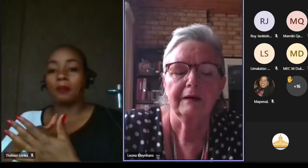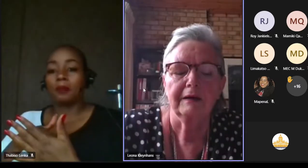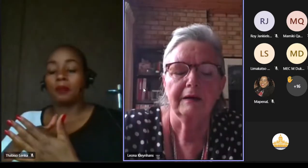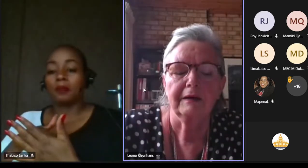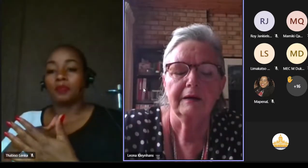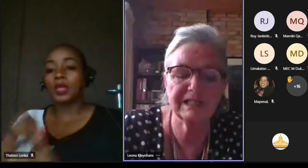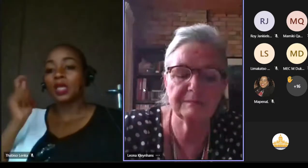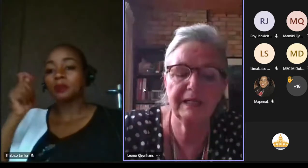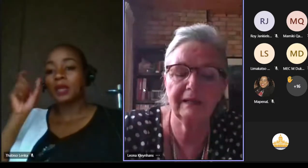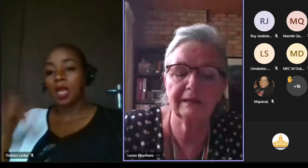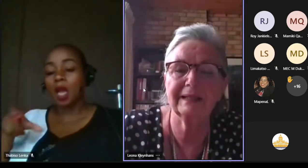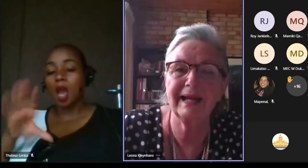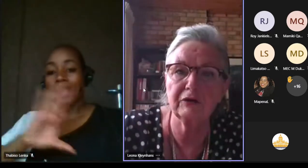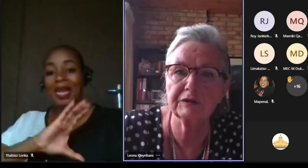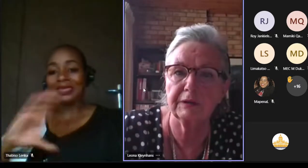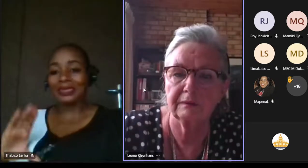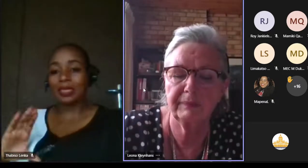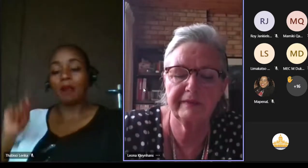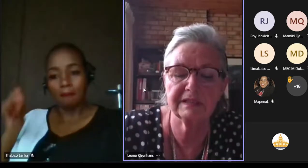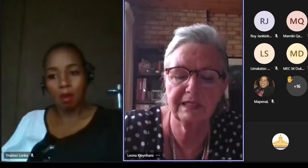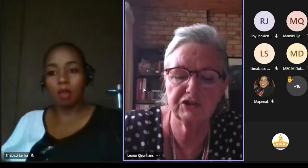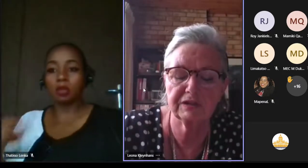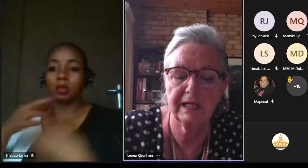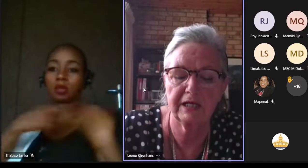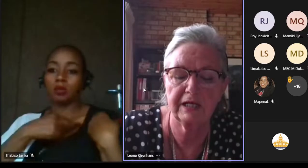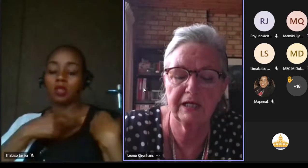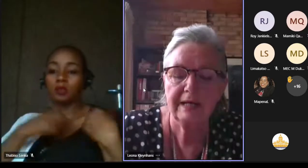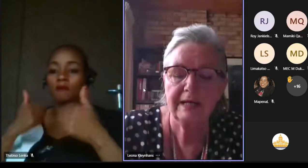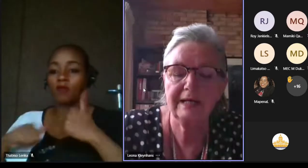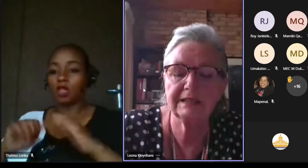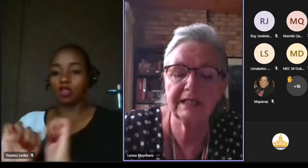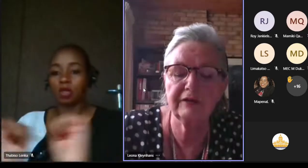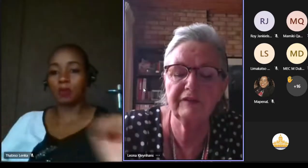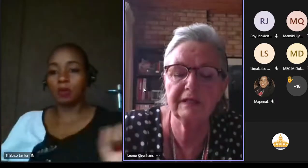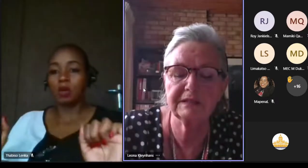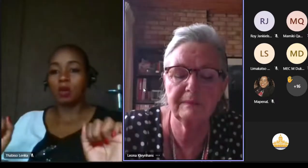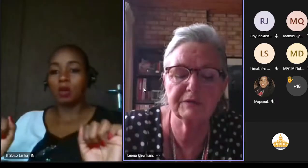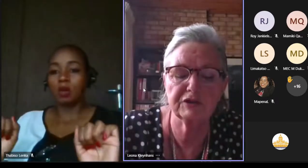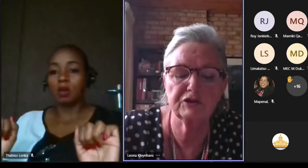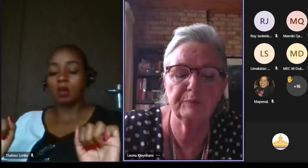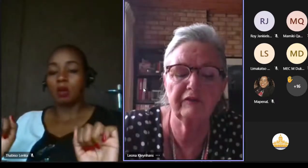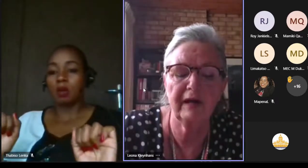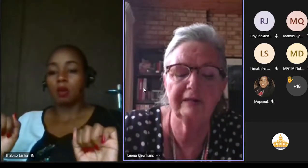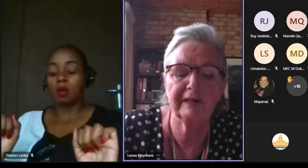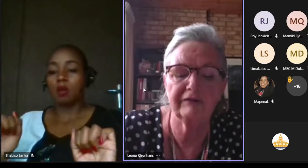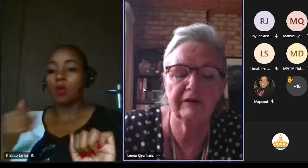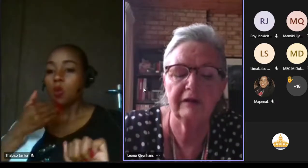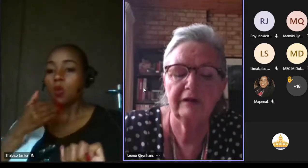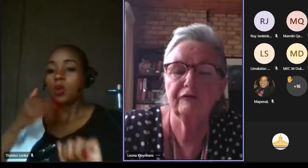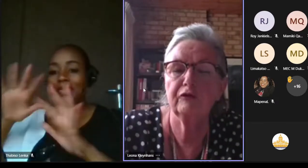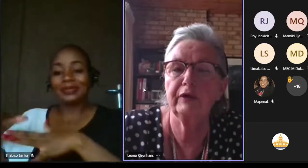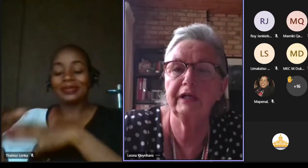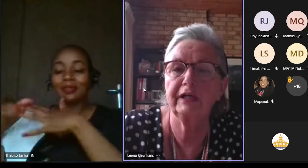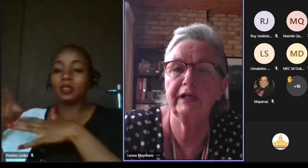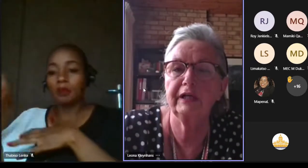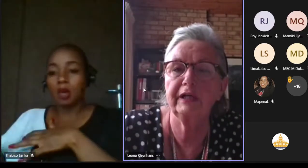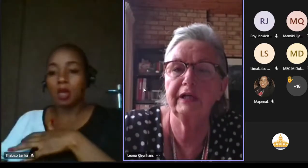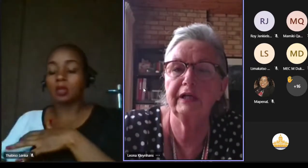Speaker, councils must be held accountable by this legislature instead of the attempts to provide cover